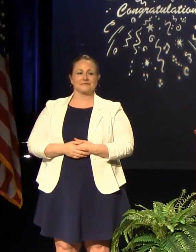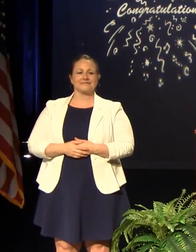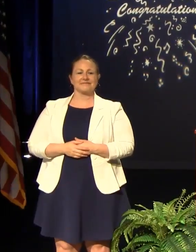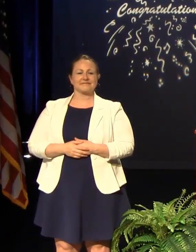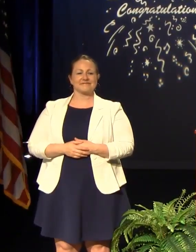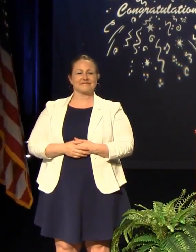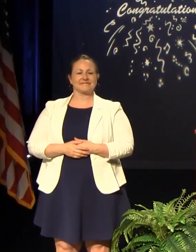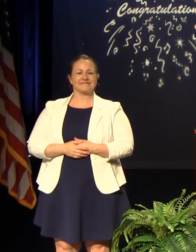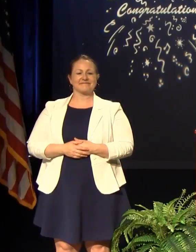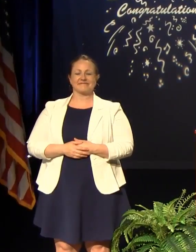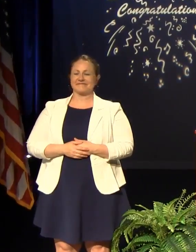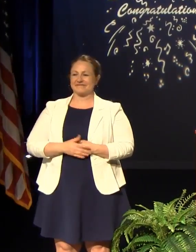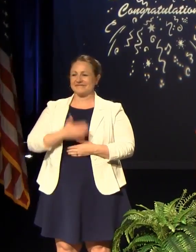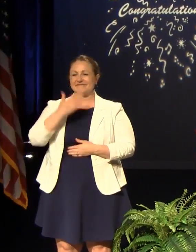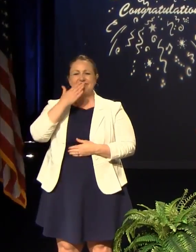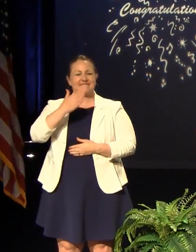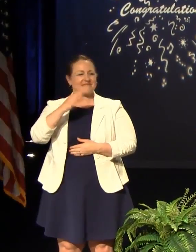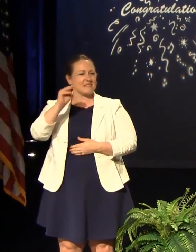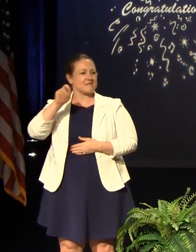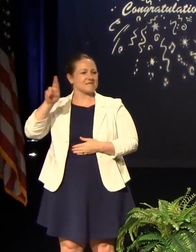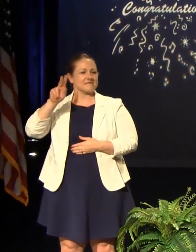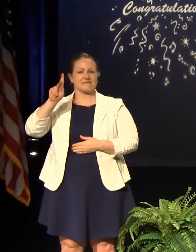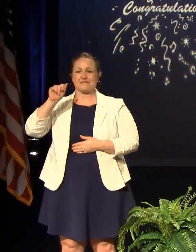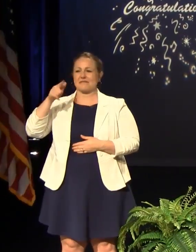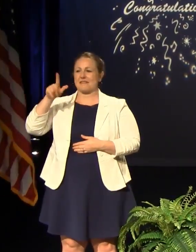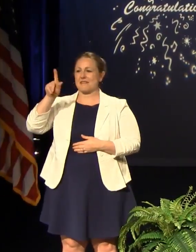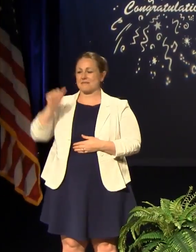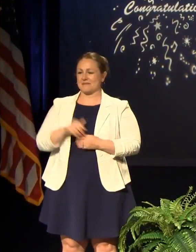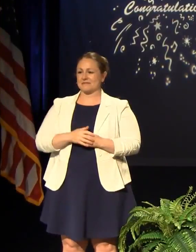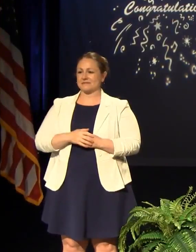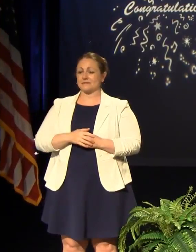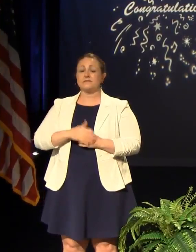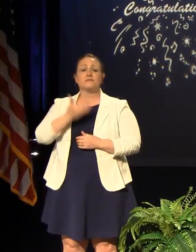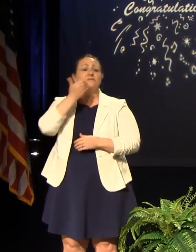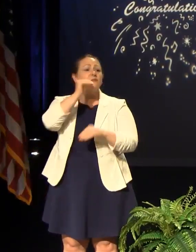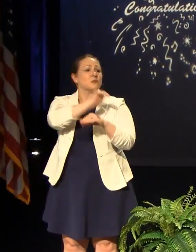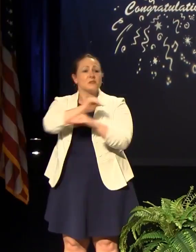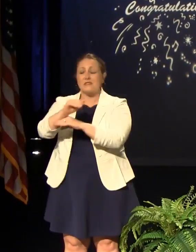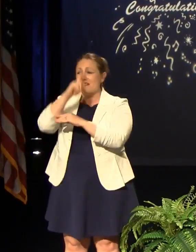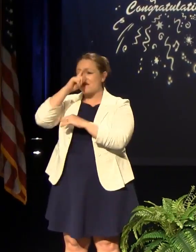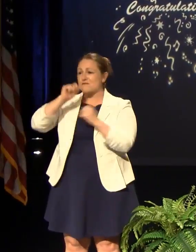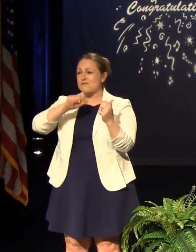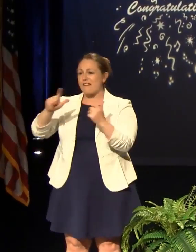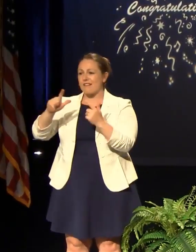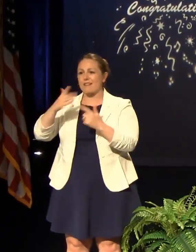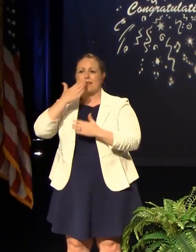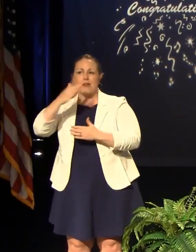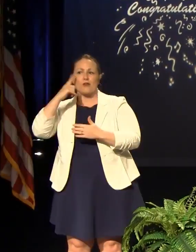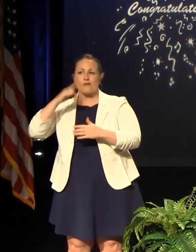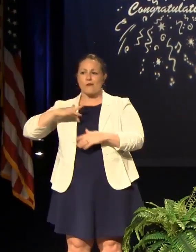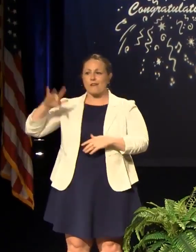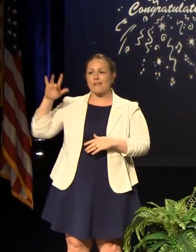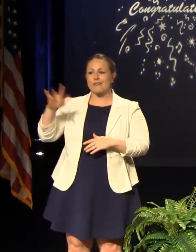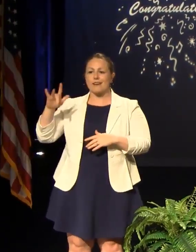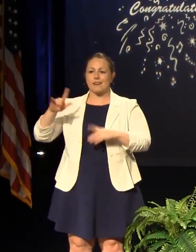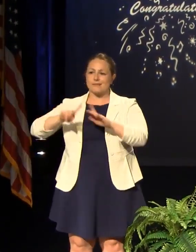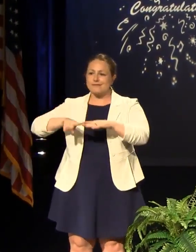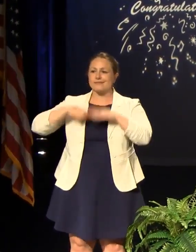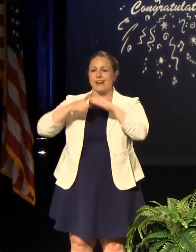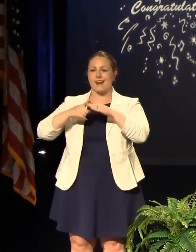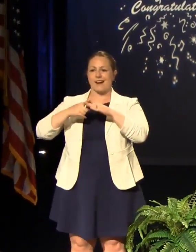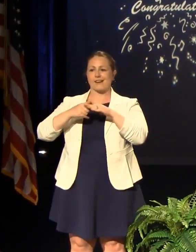Thank you, Mr. Kapla. Good evening to all, and thank you for clicking in and watching this important